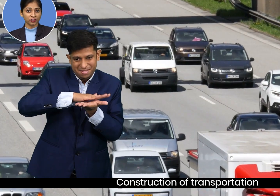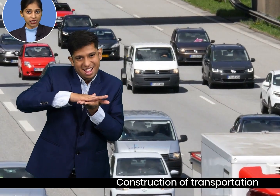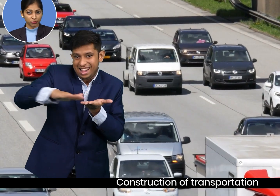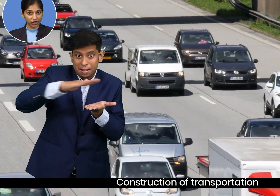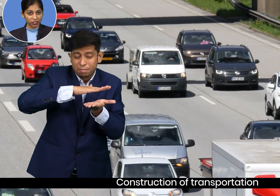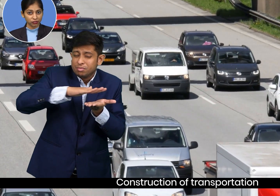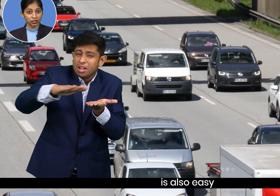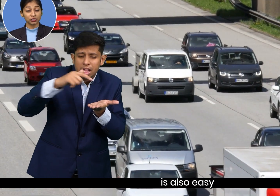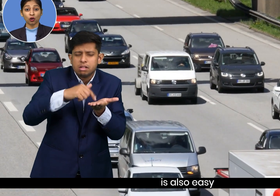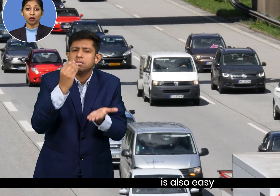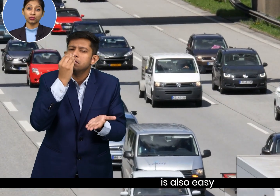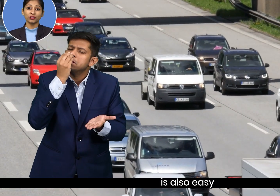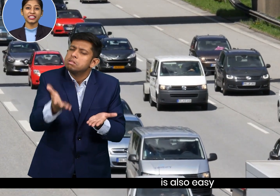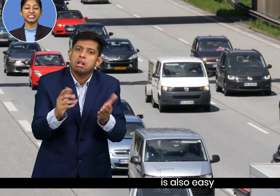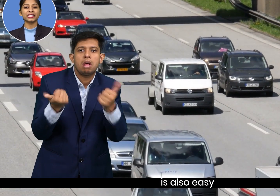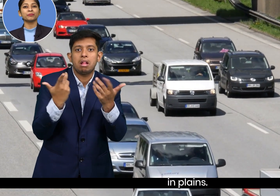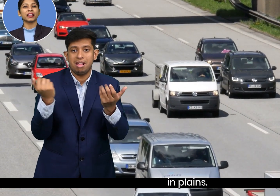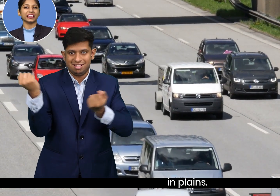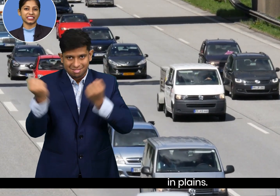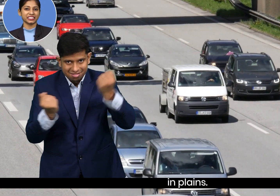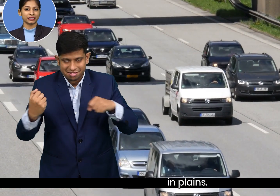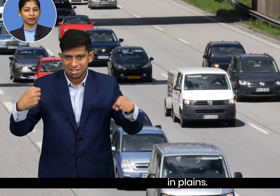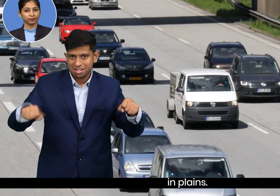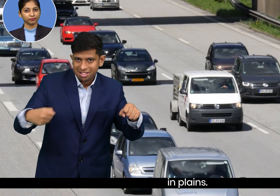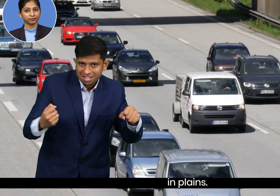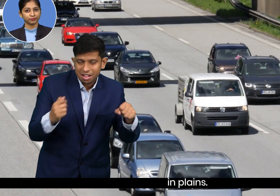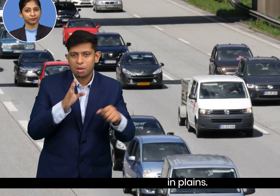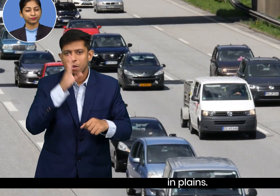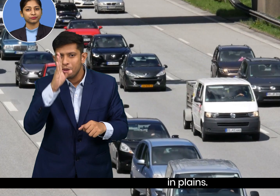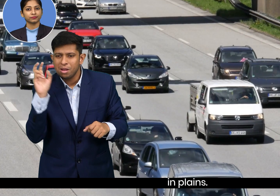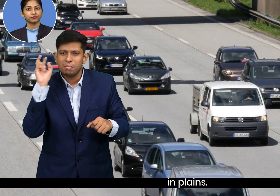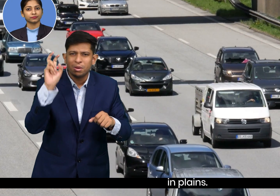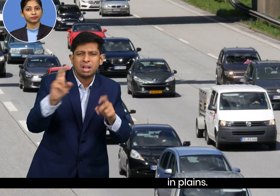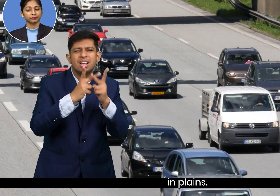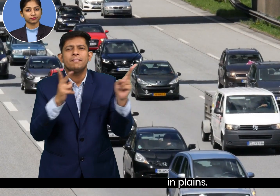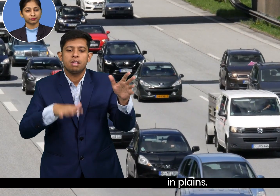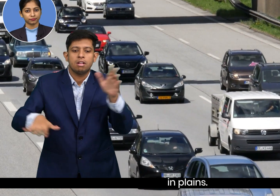Construction of transportation is also easy in plains.